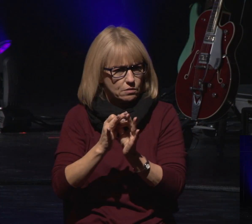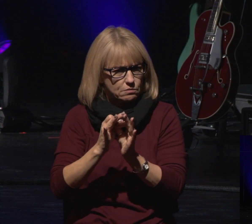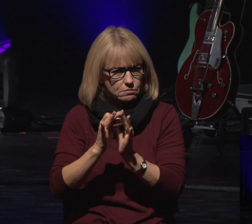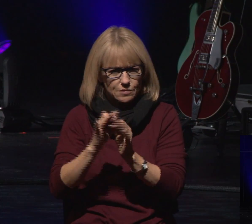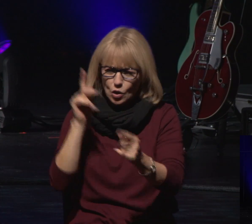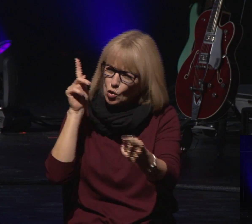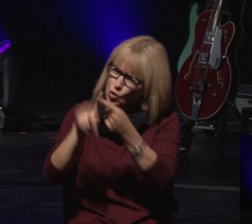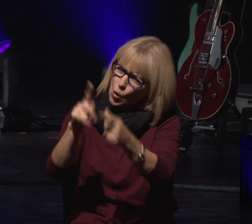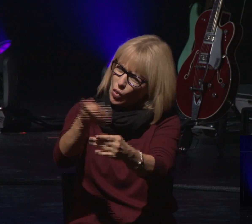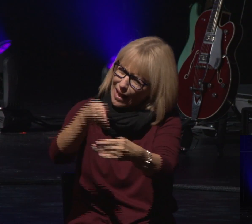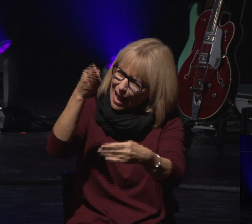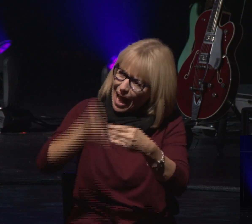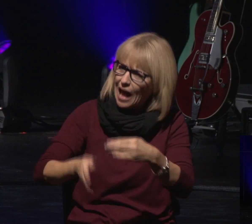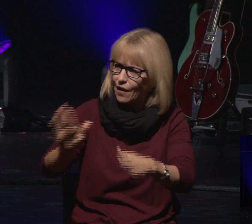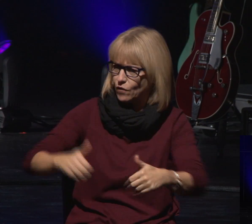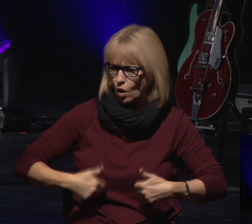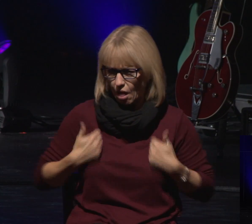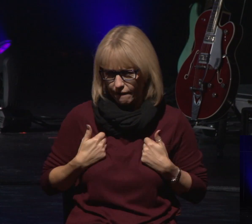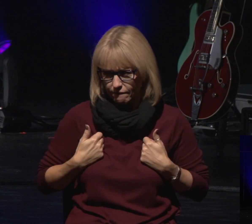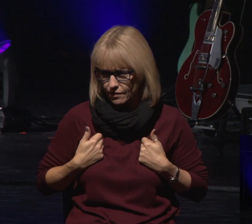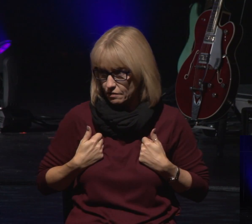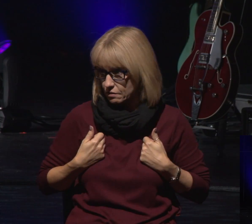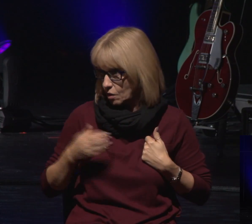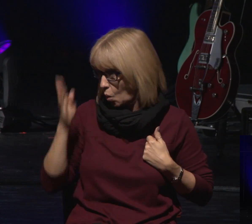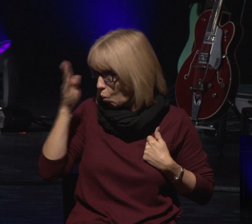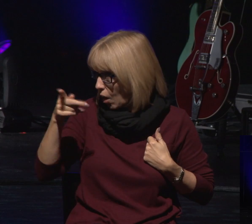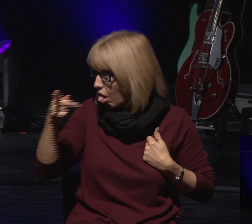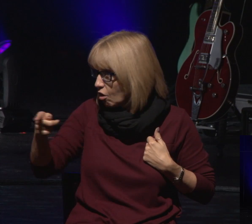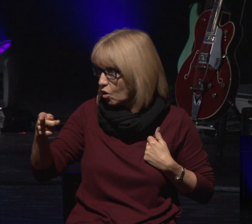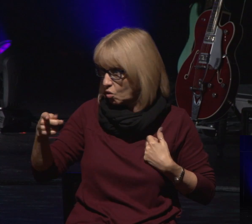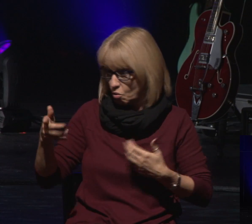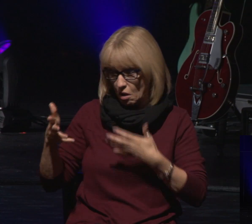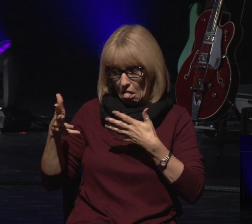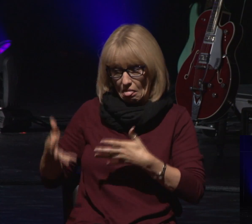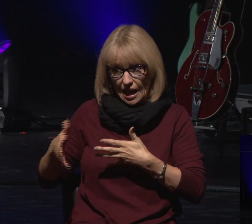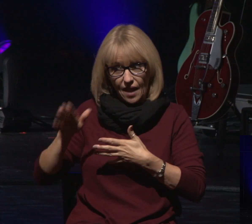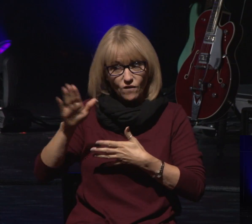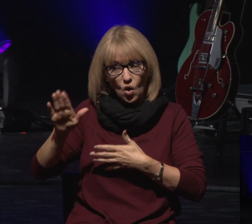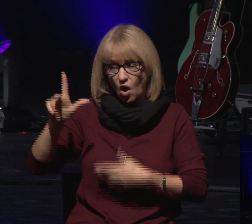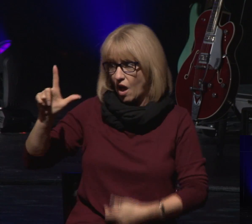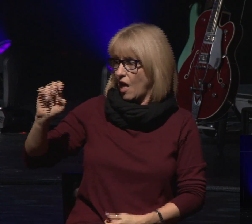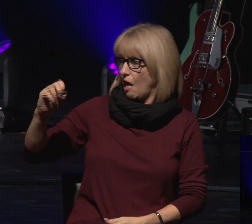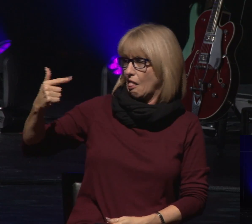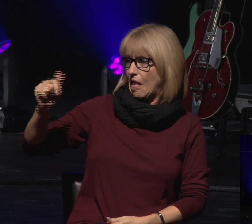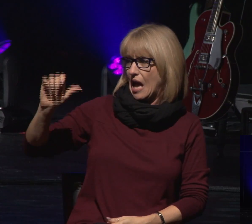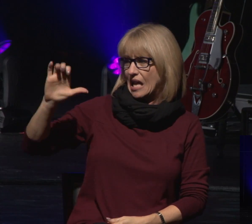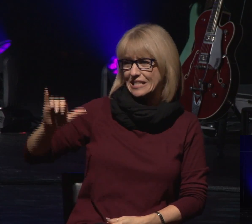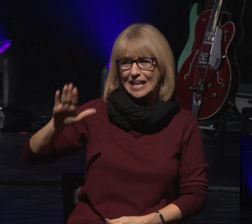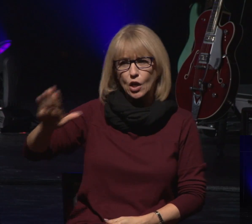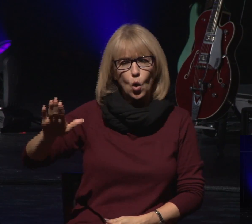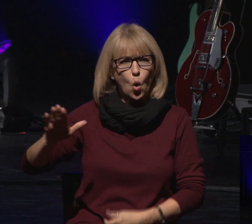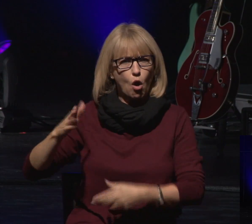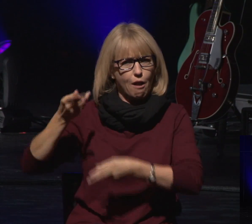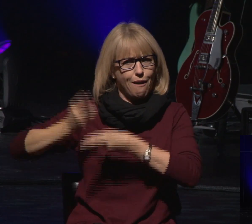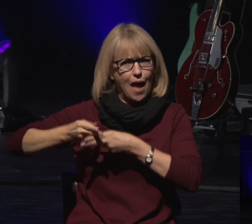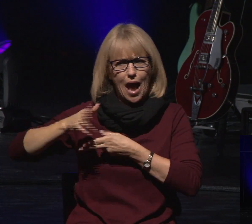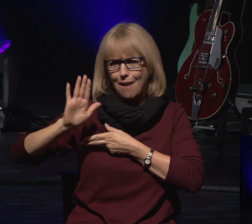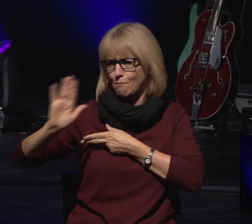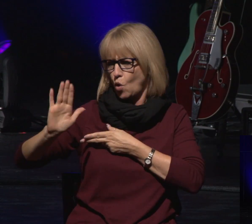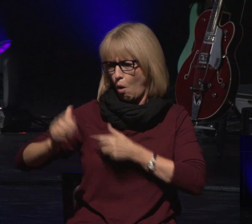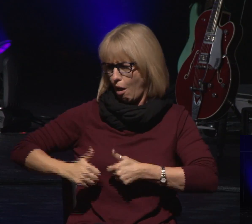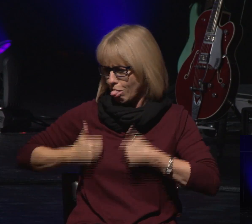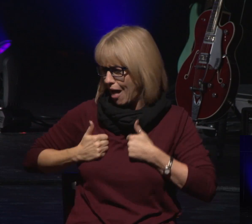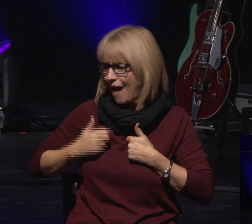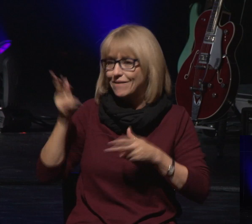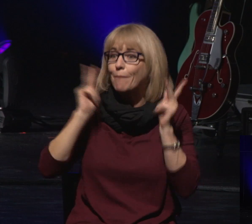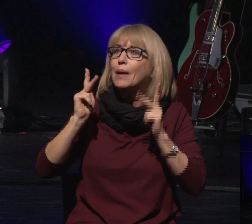So what kind of a legacy will you leave? When your life is done and over with, when people look at your life, when they